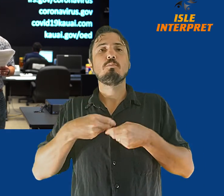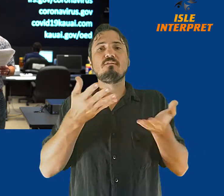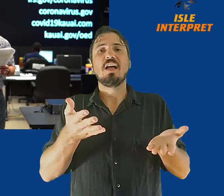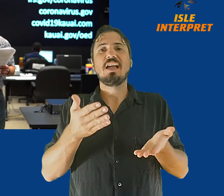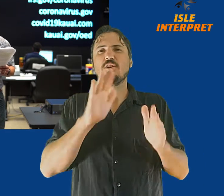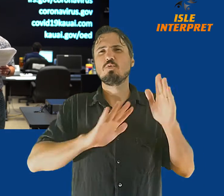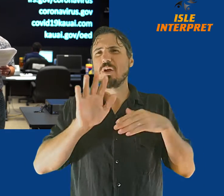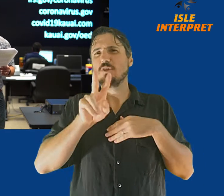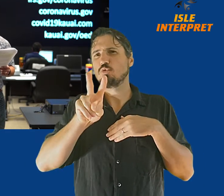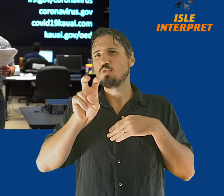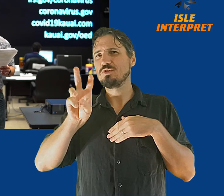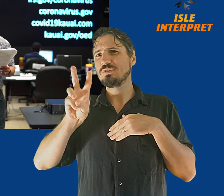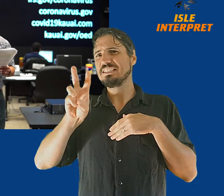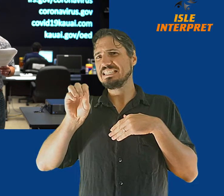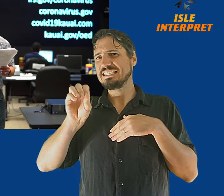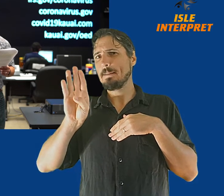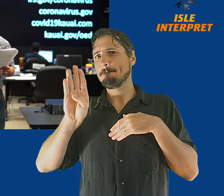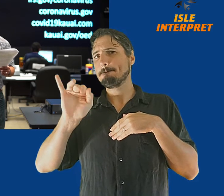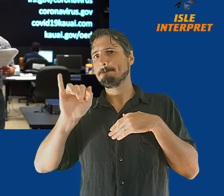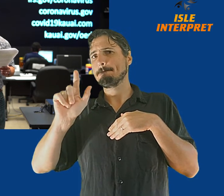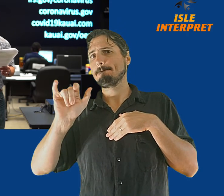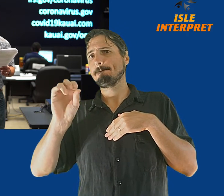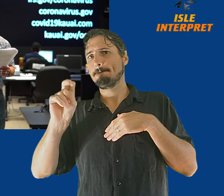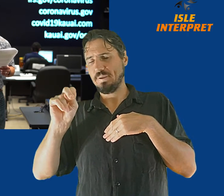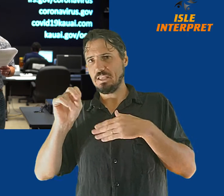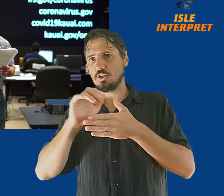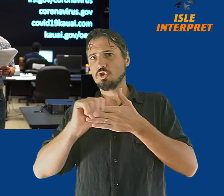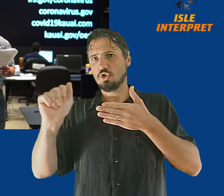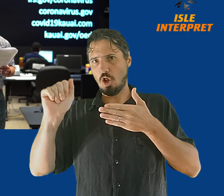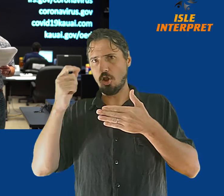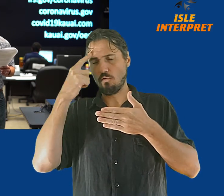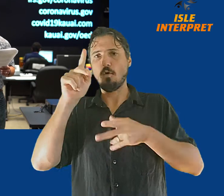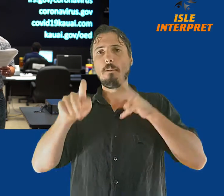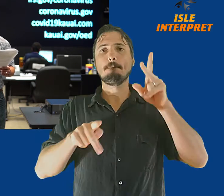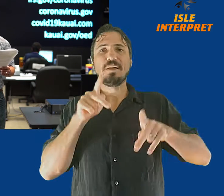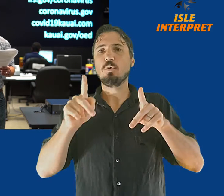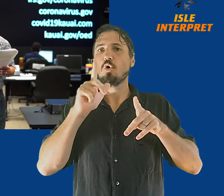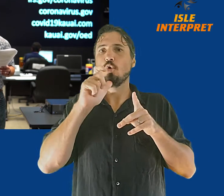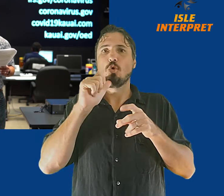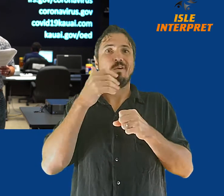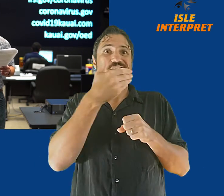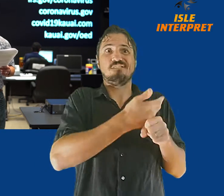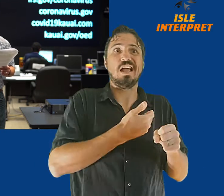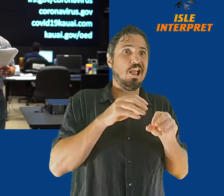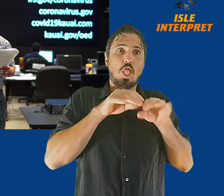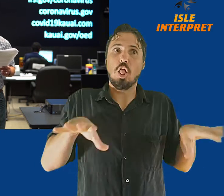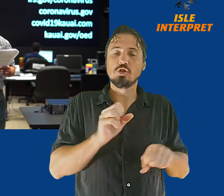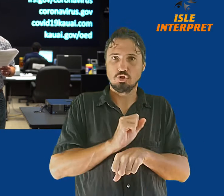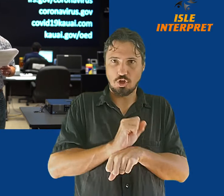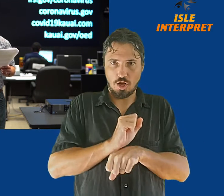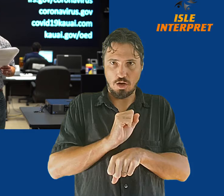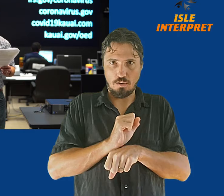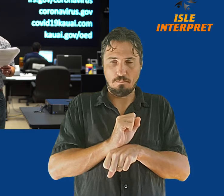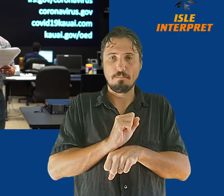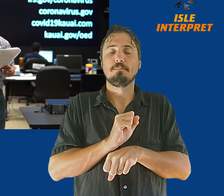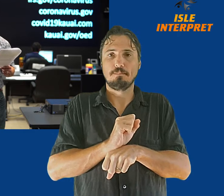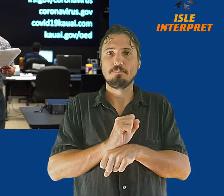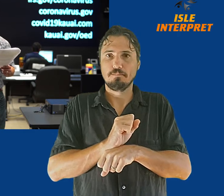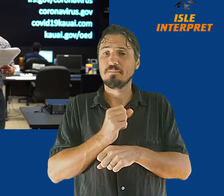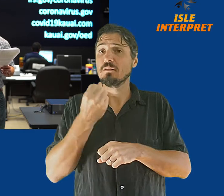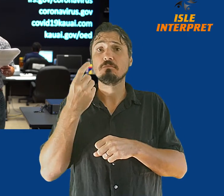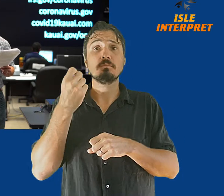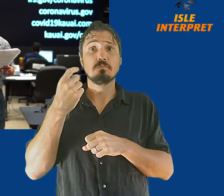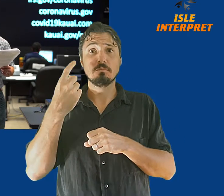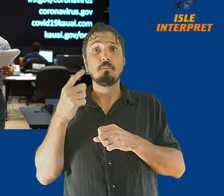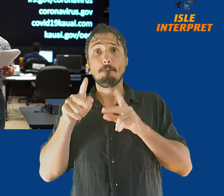insurance. The expanded unemployment benefits provide support for self-employed individuals, part-time workers, and workers with